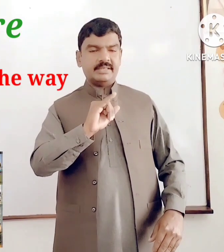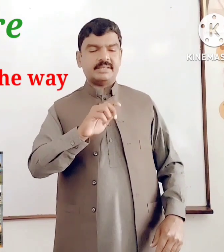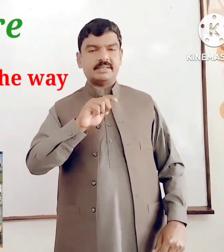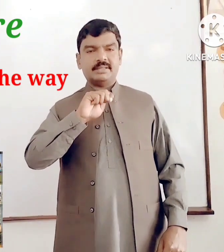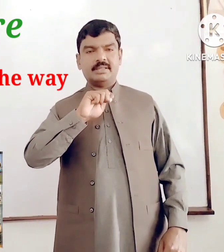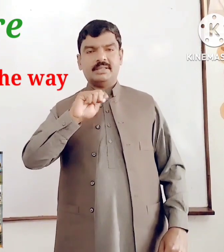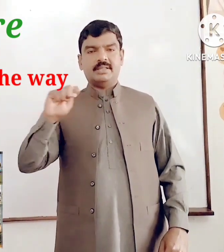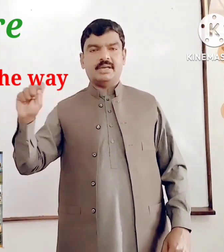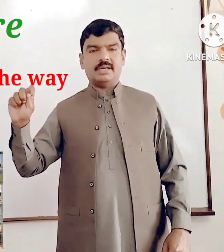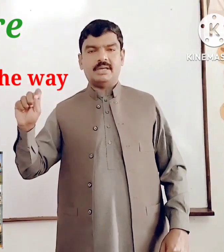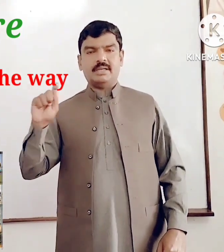is the